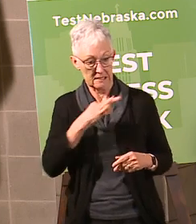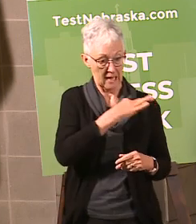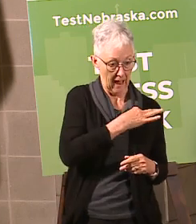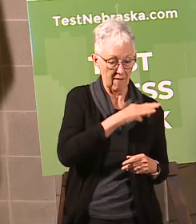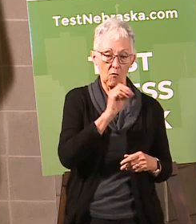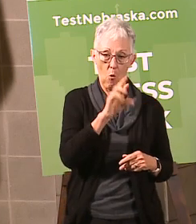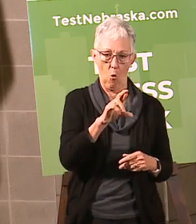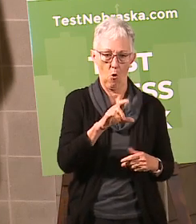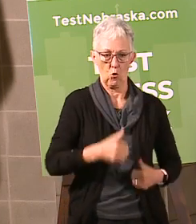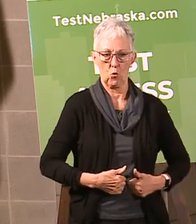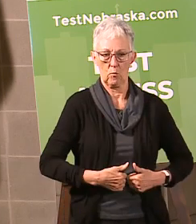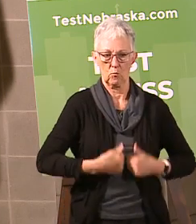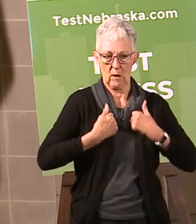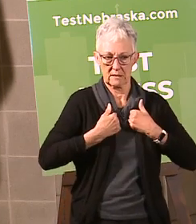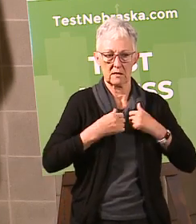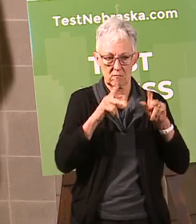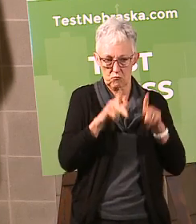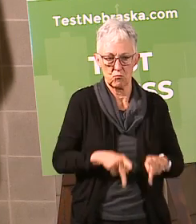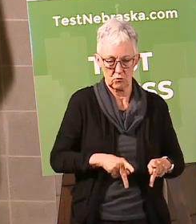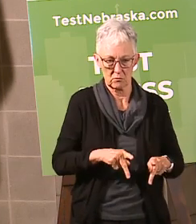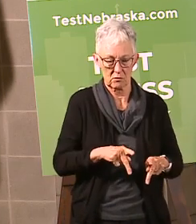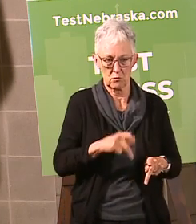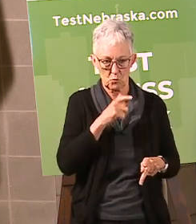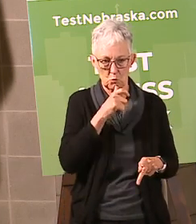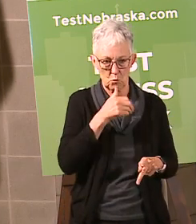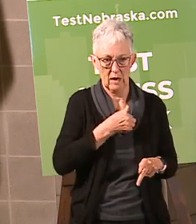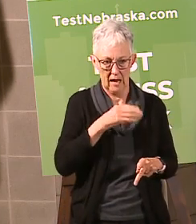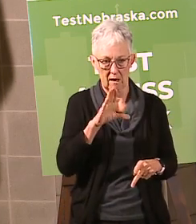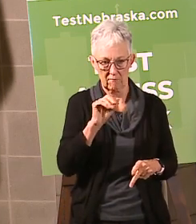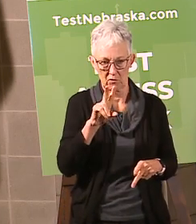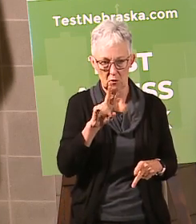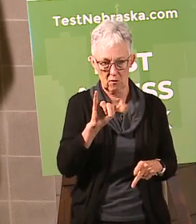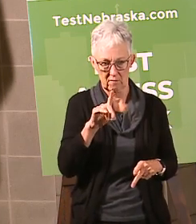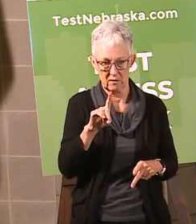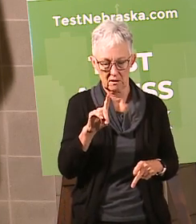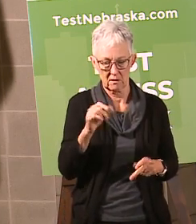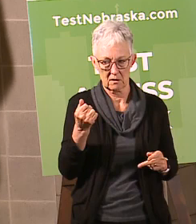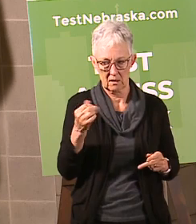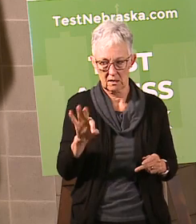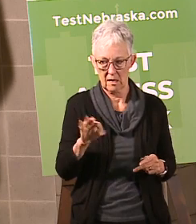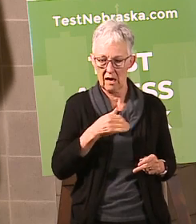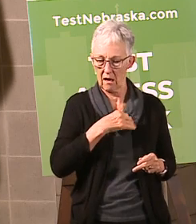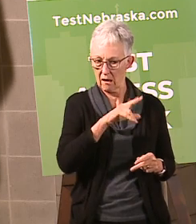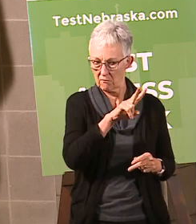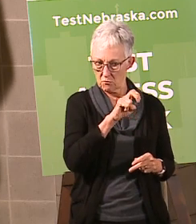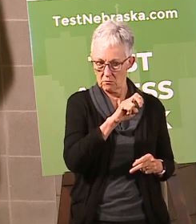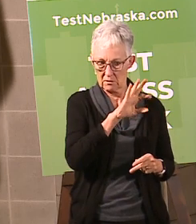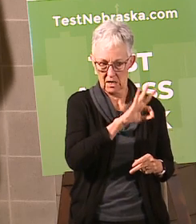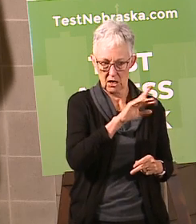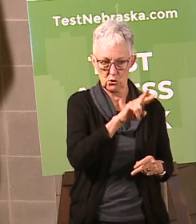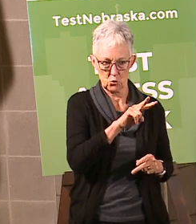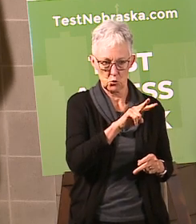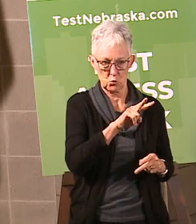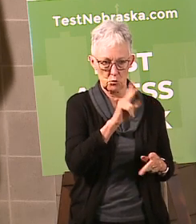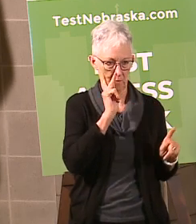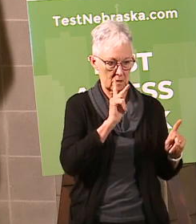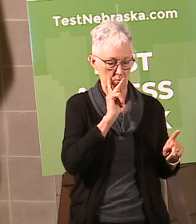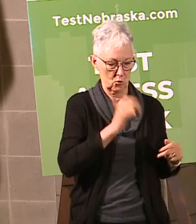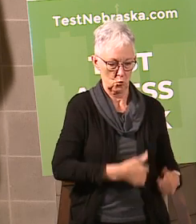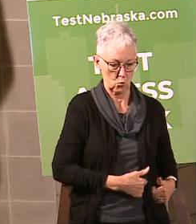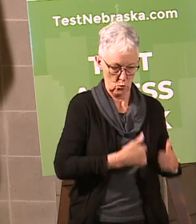positive. As of this morning, we have a total of 292 residents that have tested positive, a total